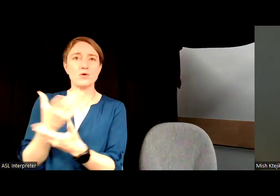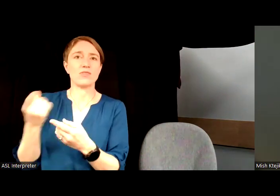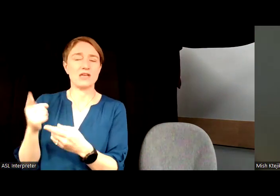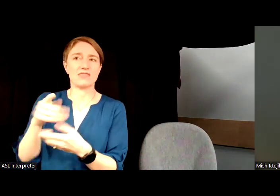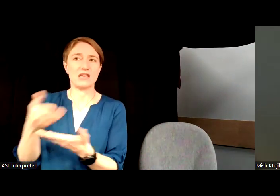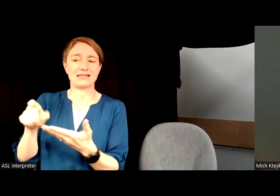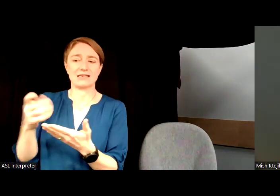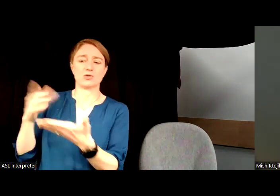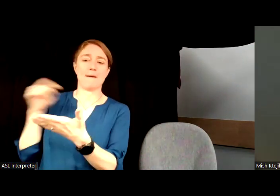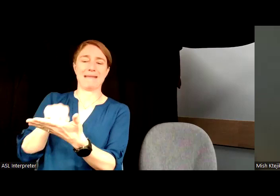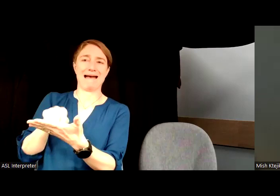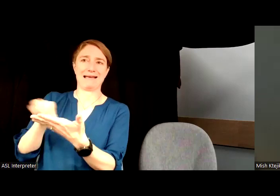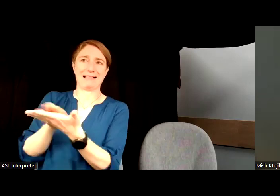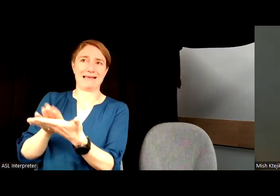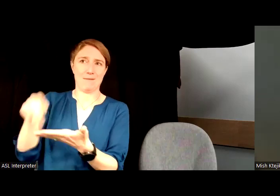do.